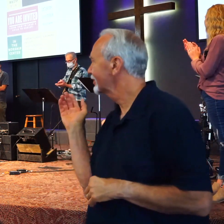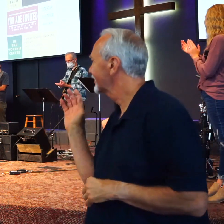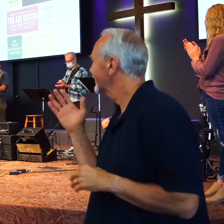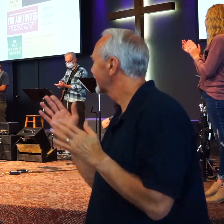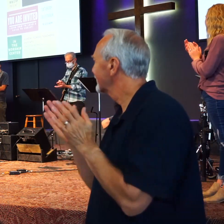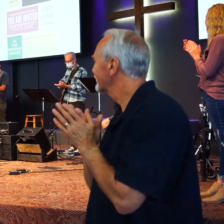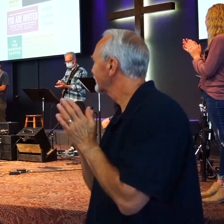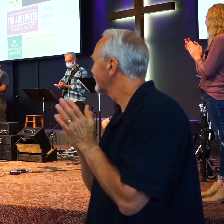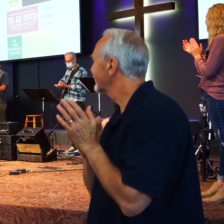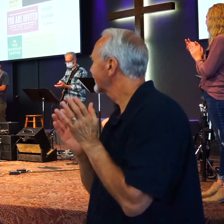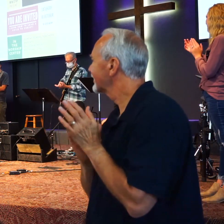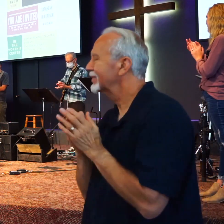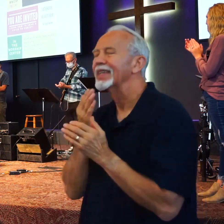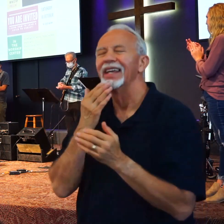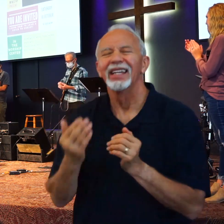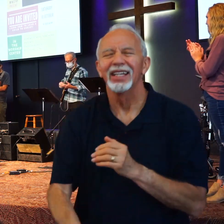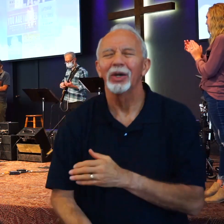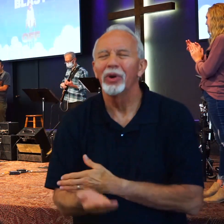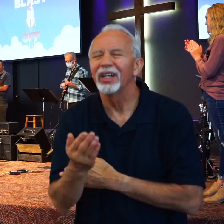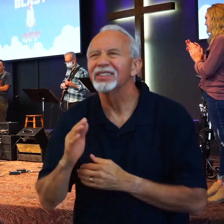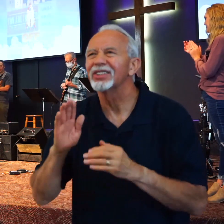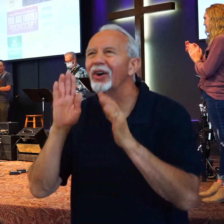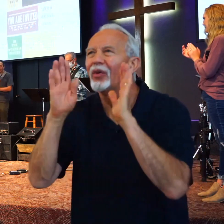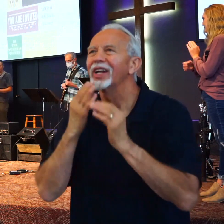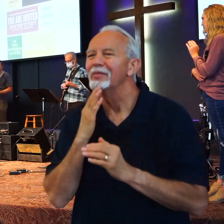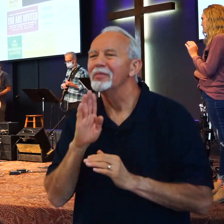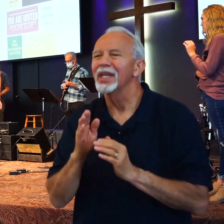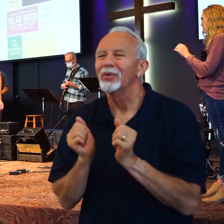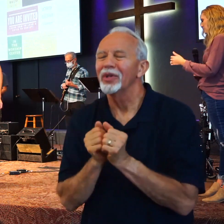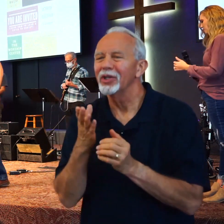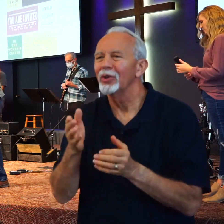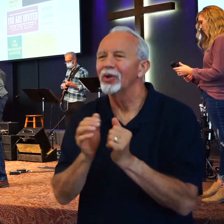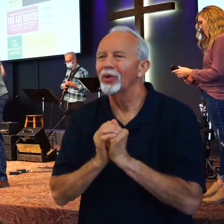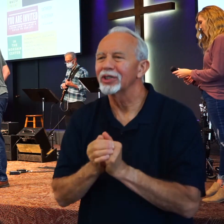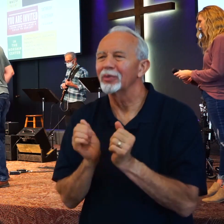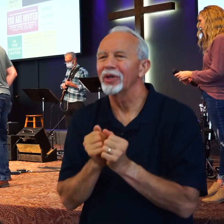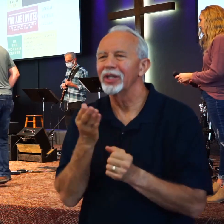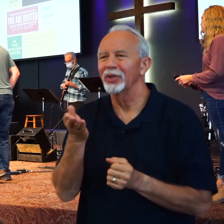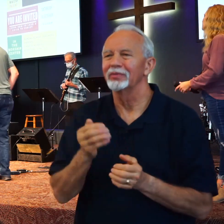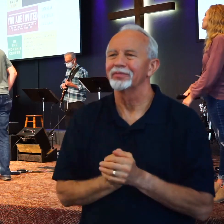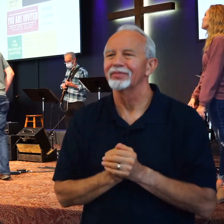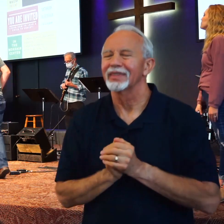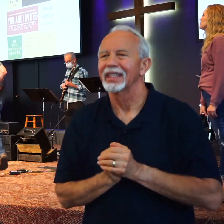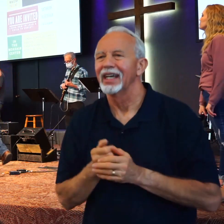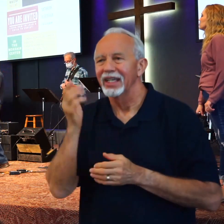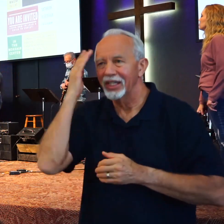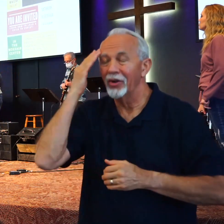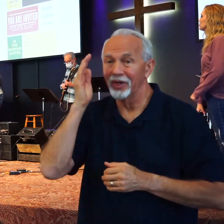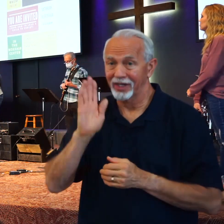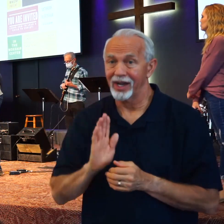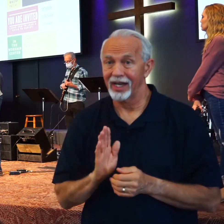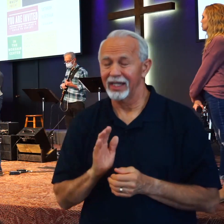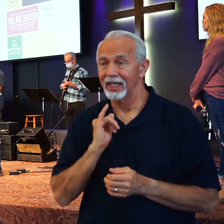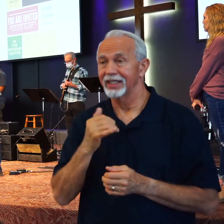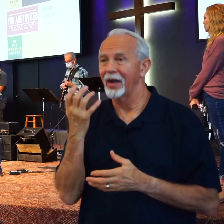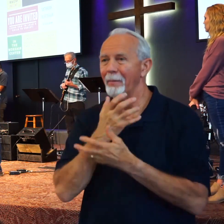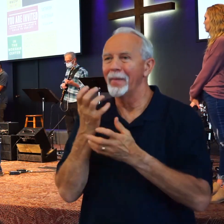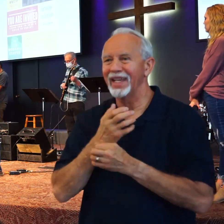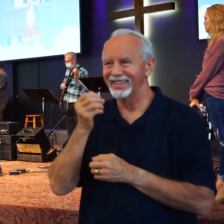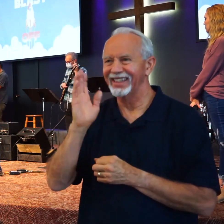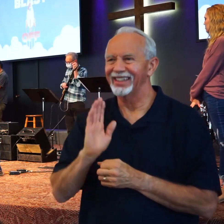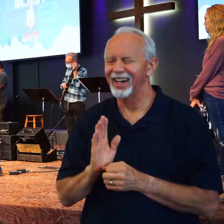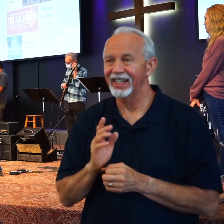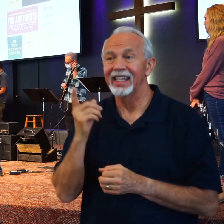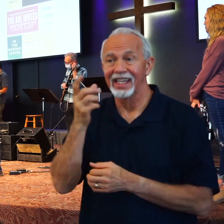right here. Good morning, everybody. It's so great to be with you, to worship with you. You know, God is an amazing God, and